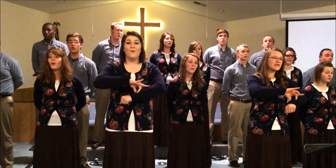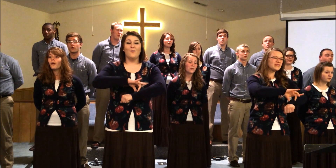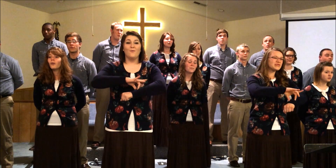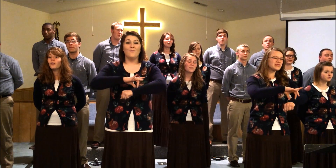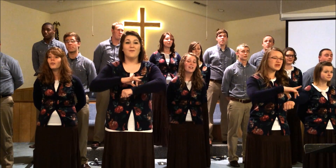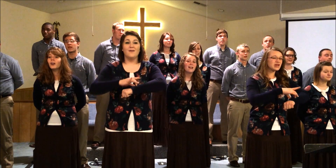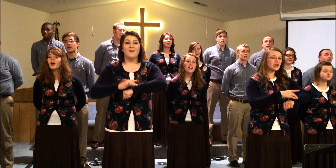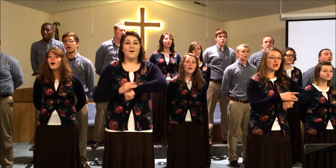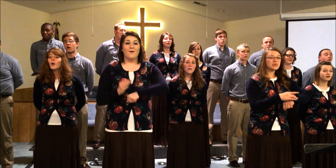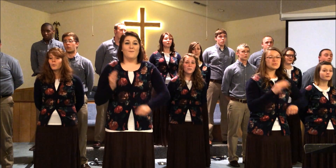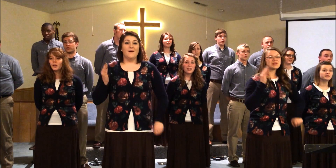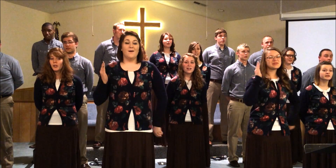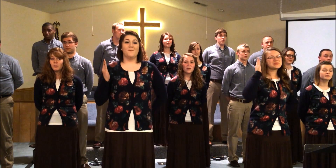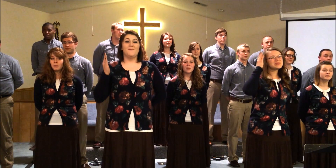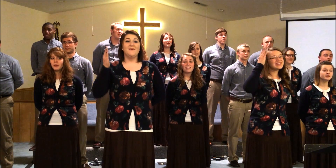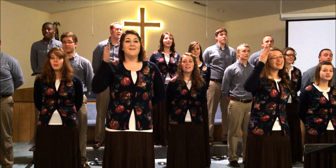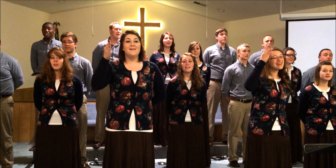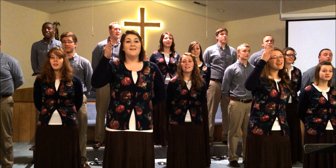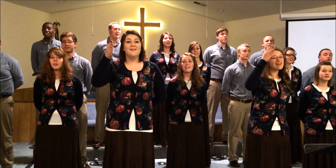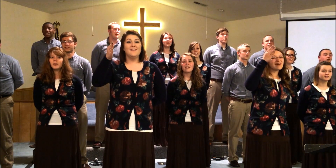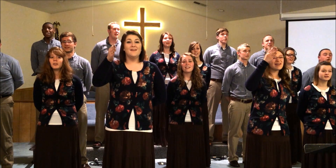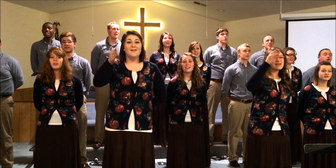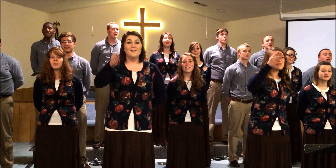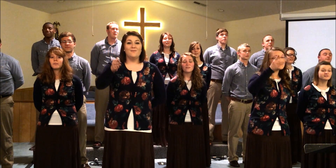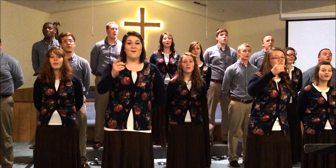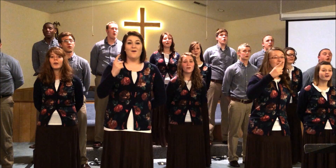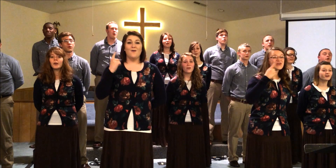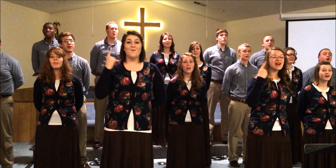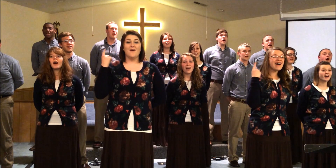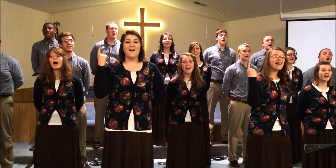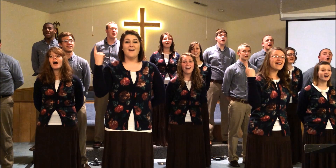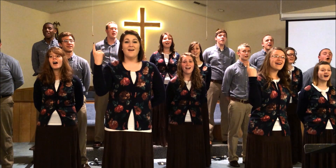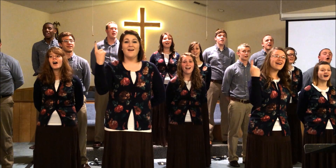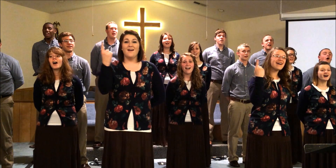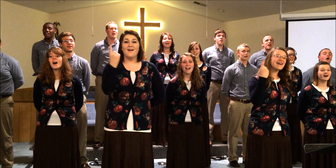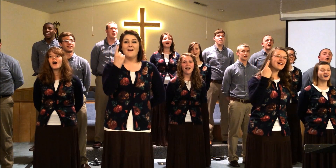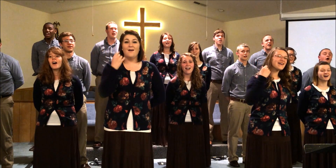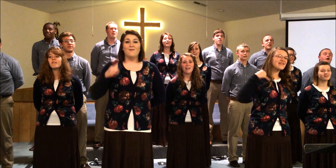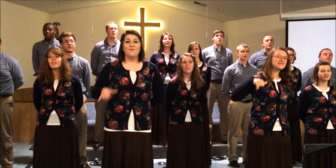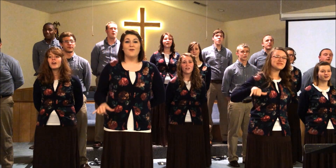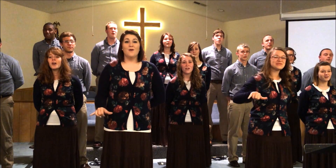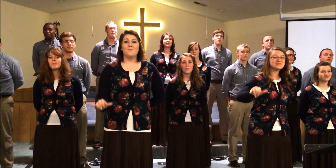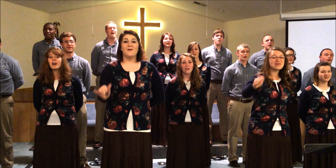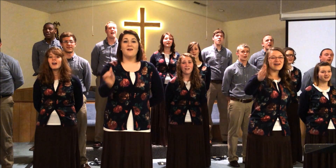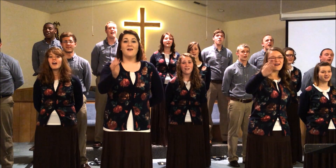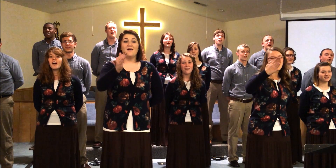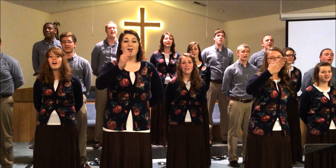Will be forever mine